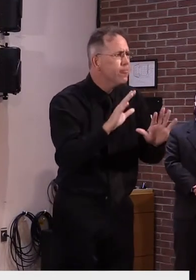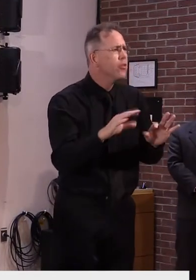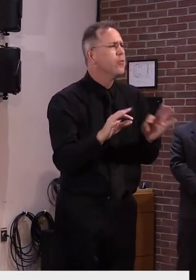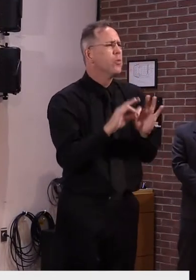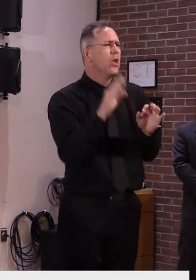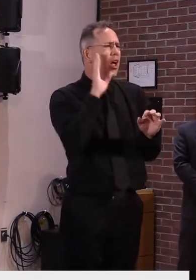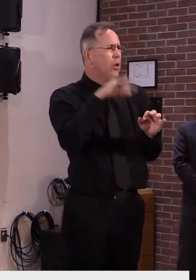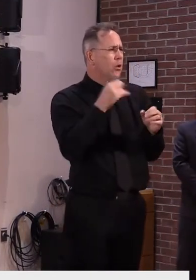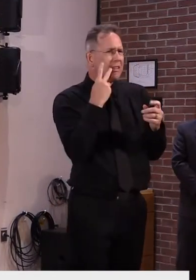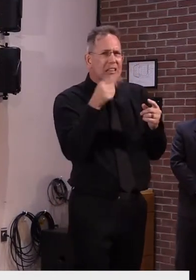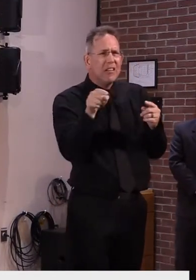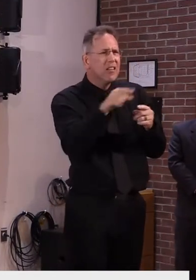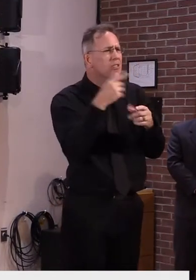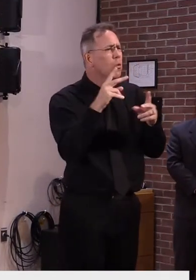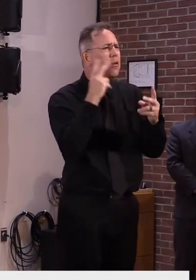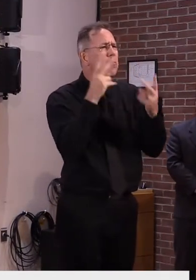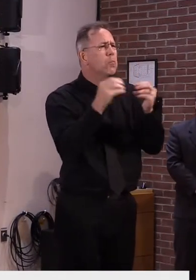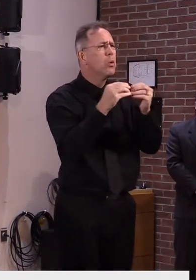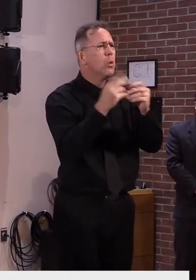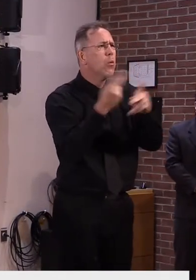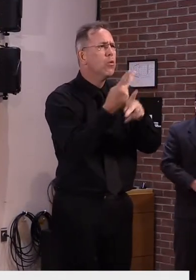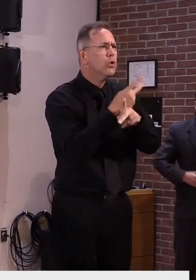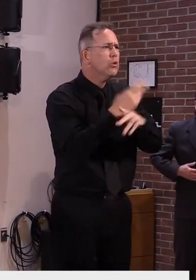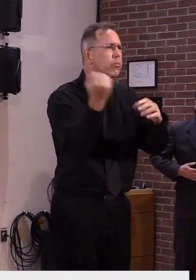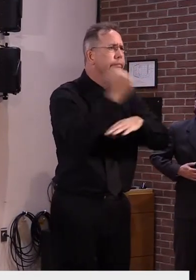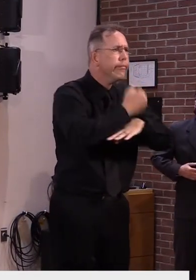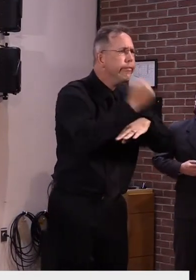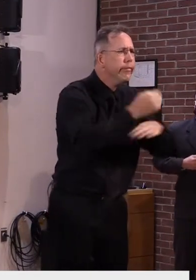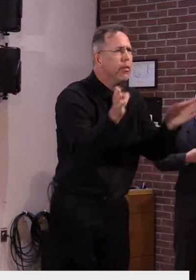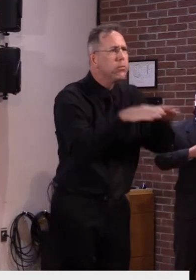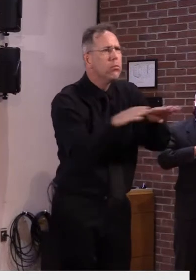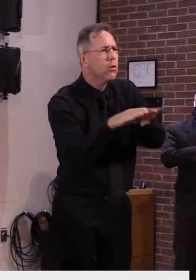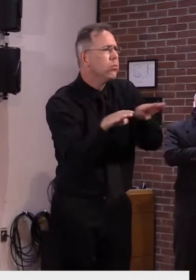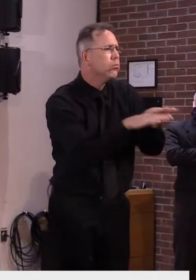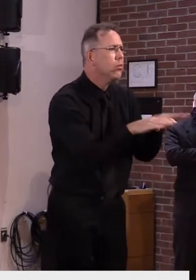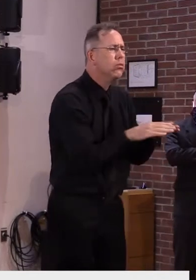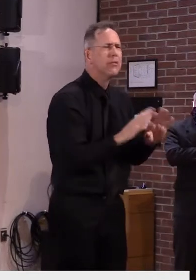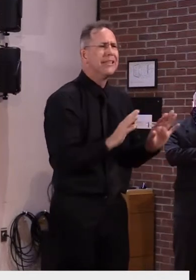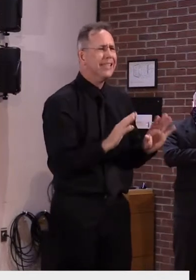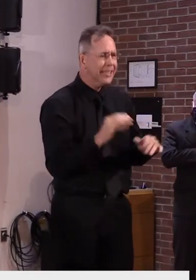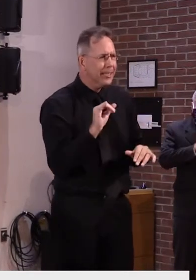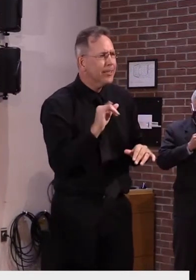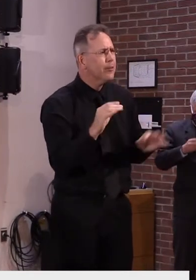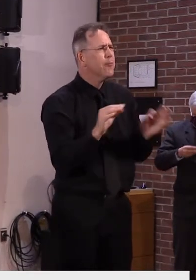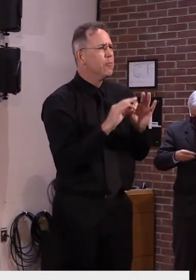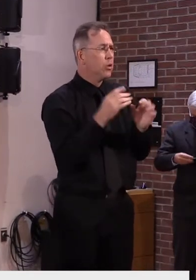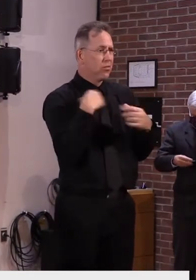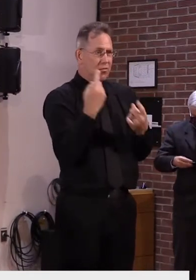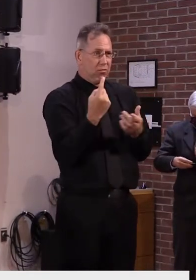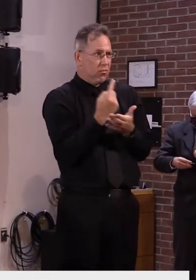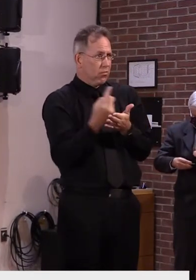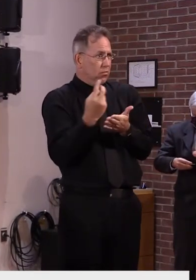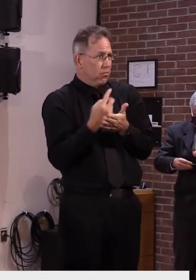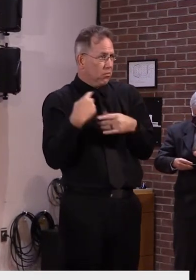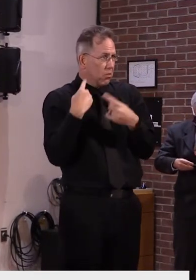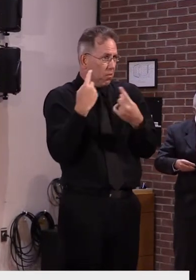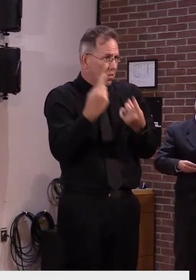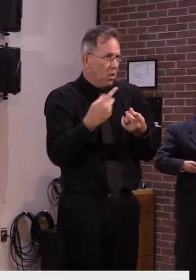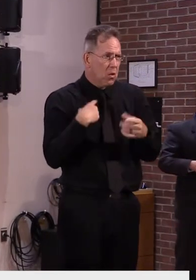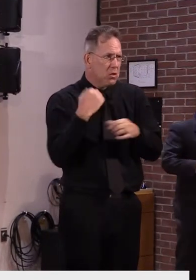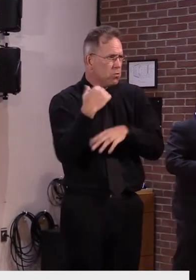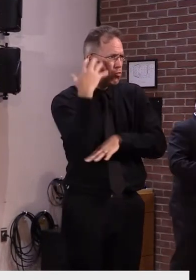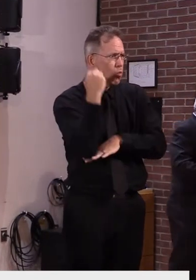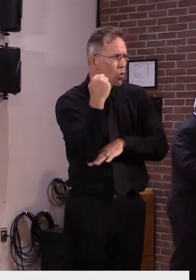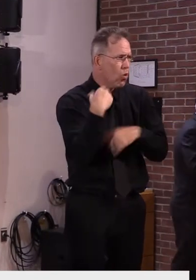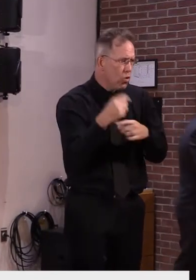small businesses. And all this is happening while for weeks we had to stay home to stay safe. And